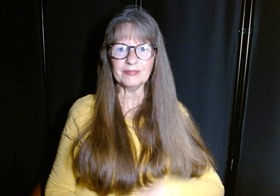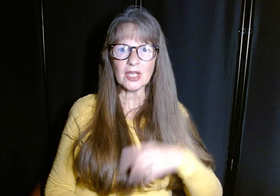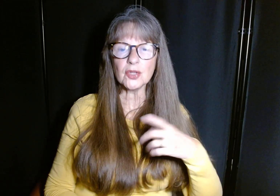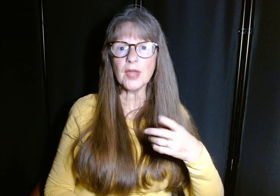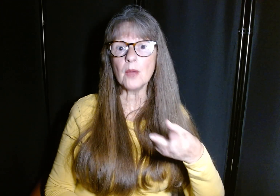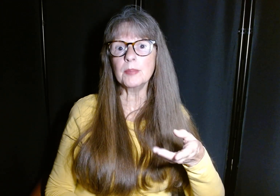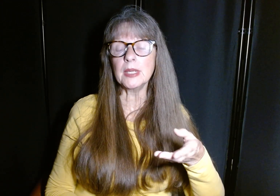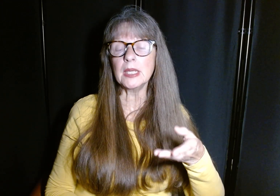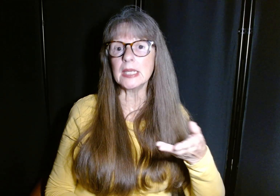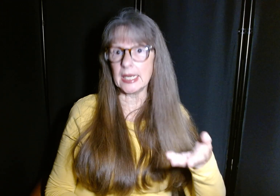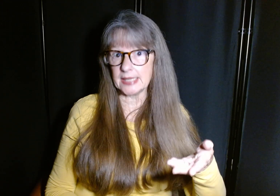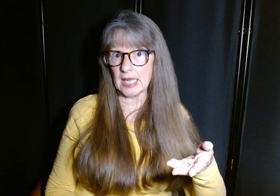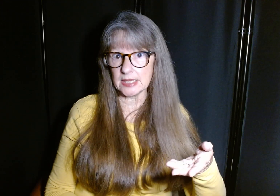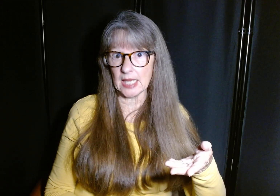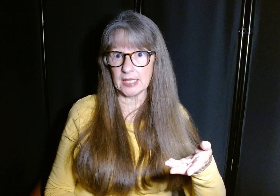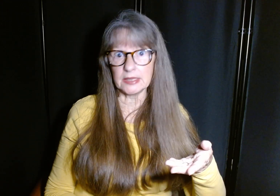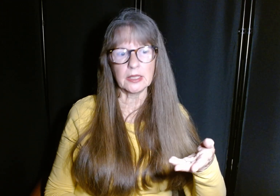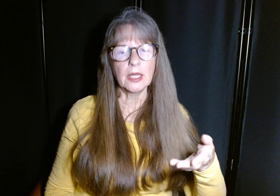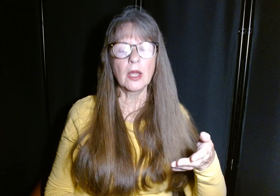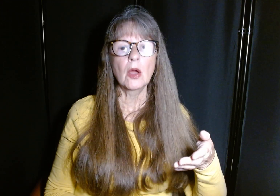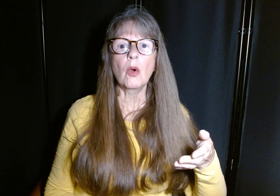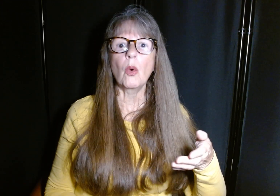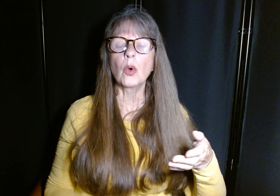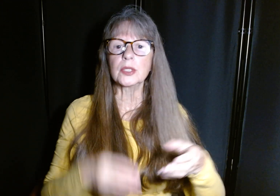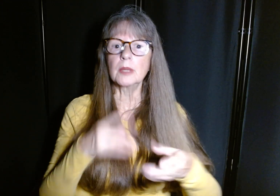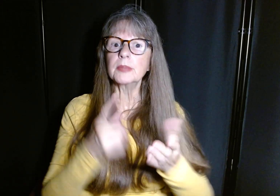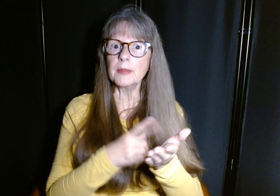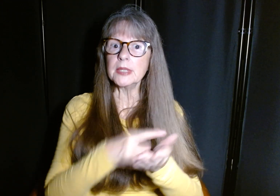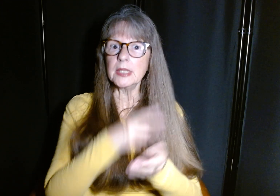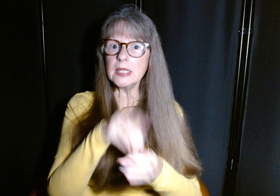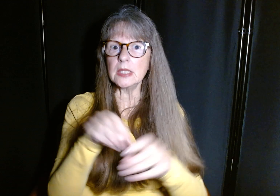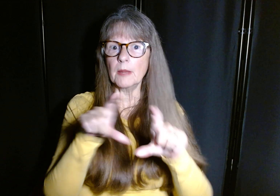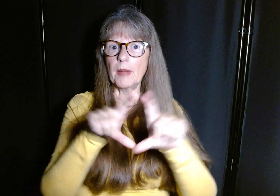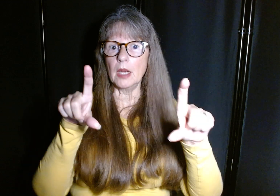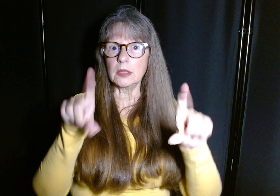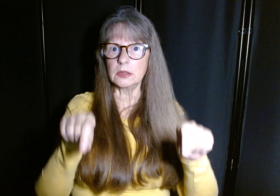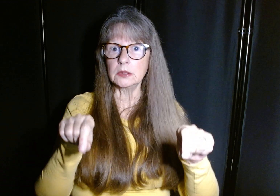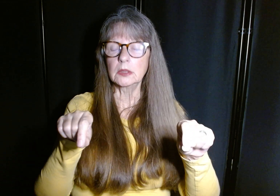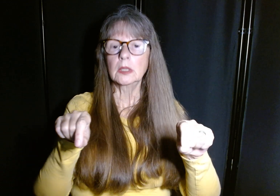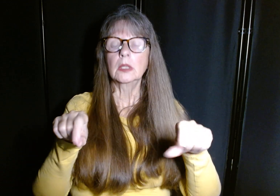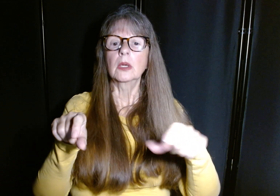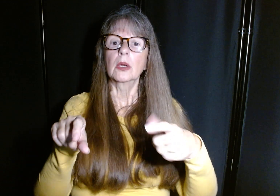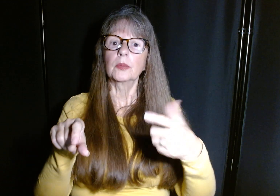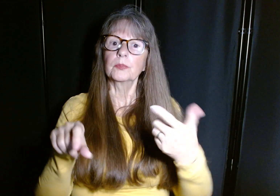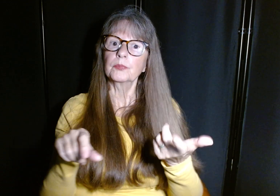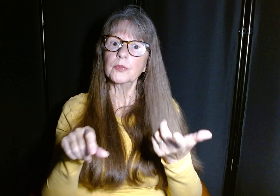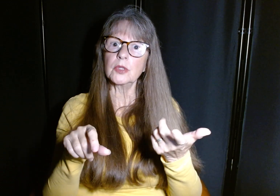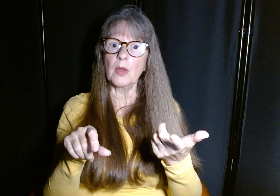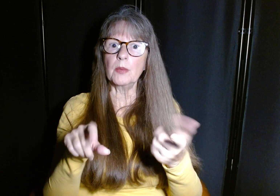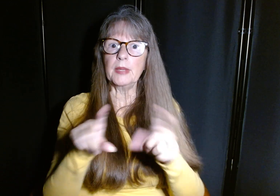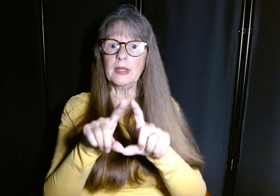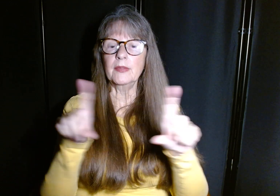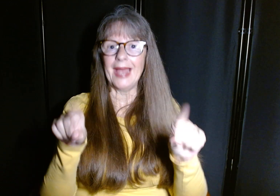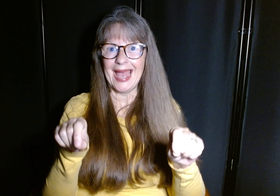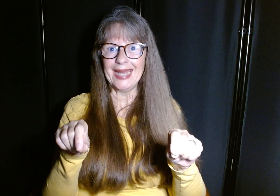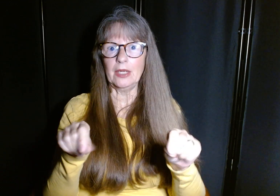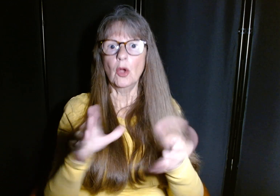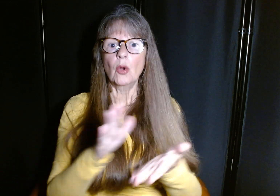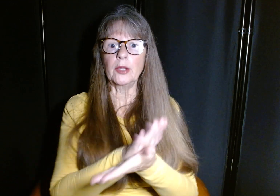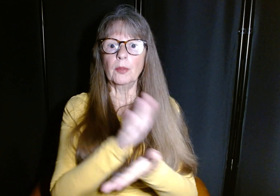So that would be italicized. Or sometimes it is in a box. So that would be the heading, like your